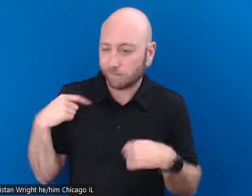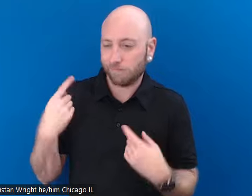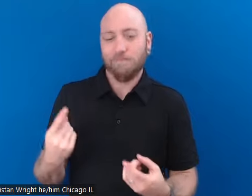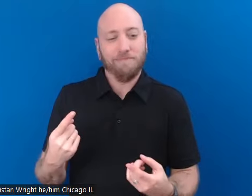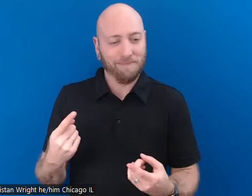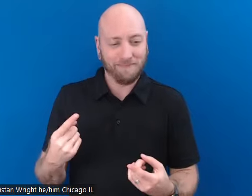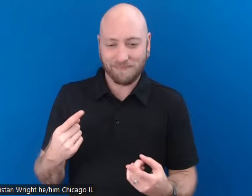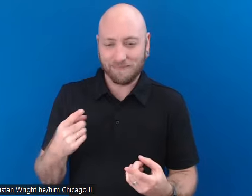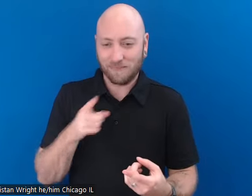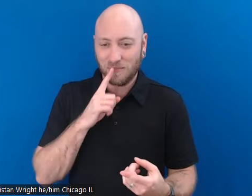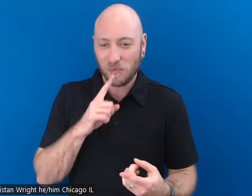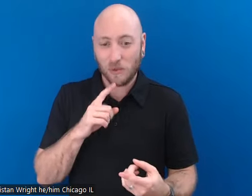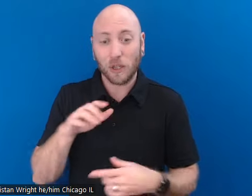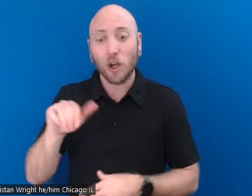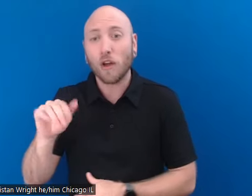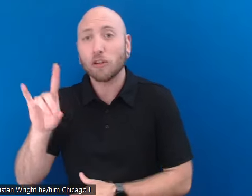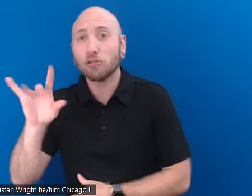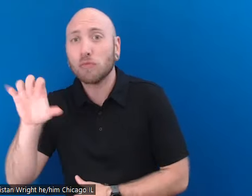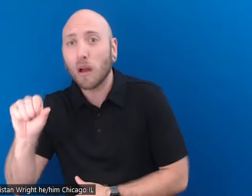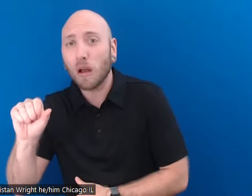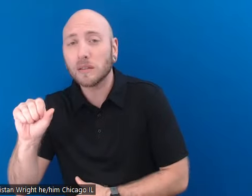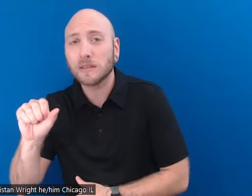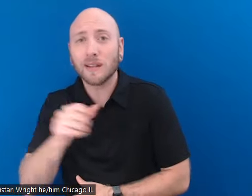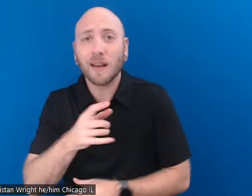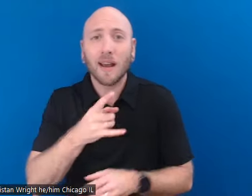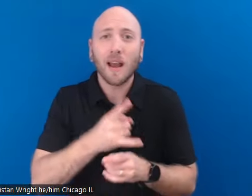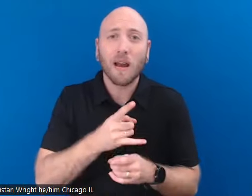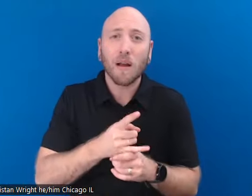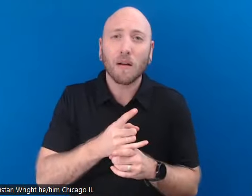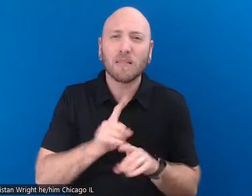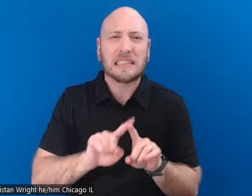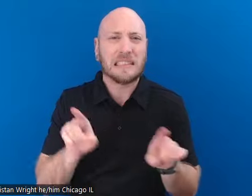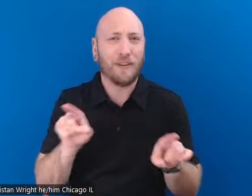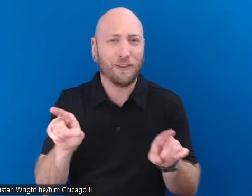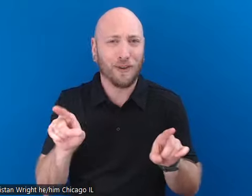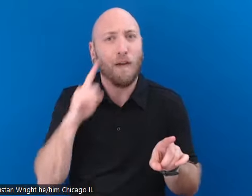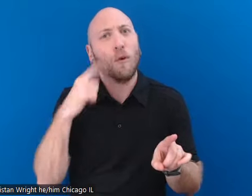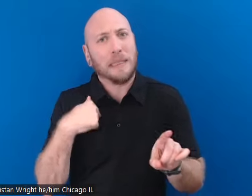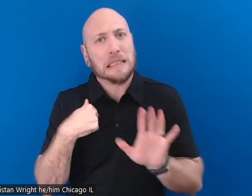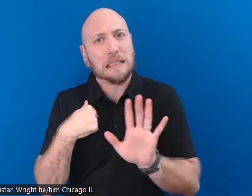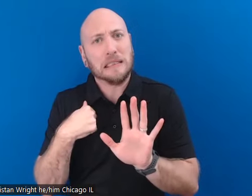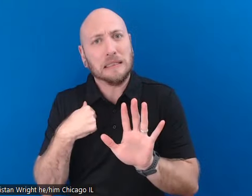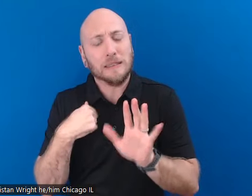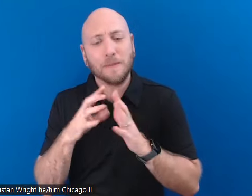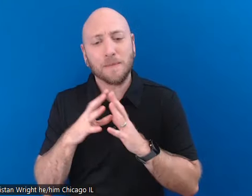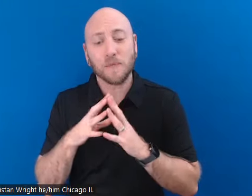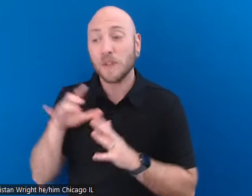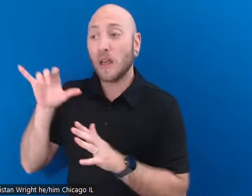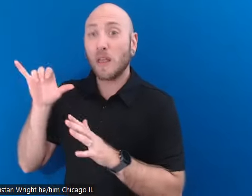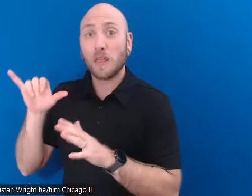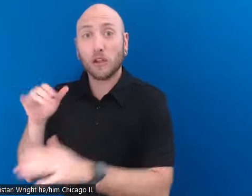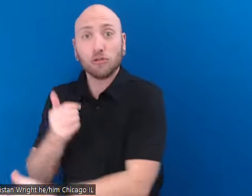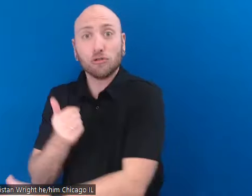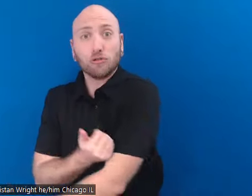the way that alcohol did again. Right? There's a difference between something that caused me to have fun and